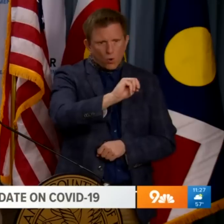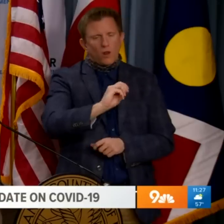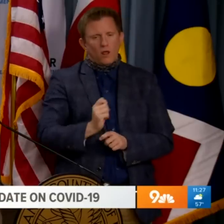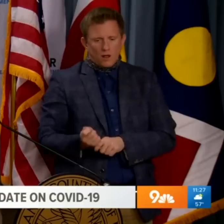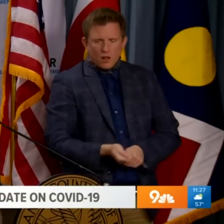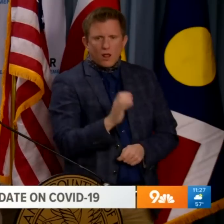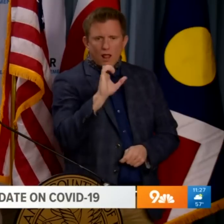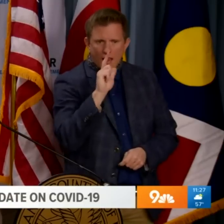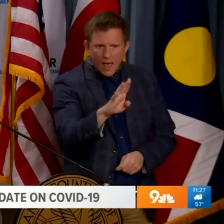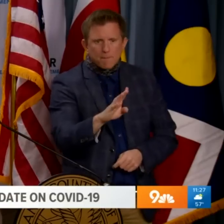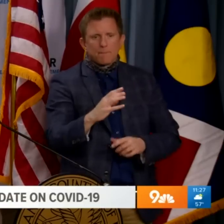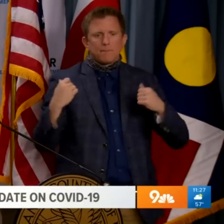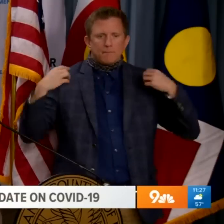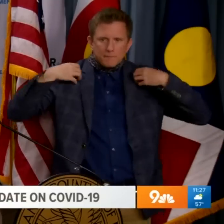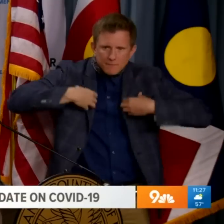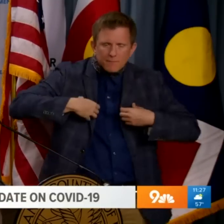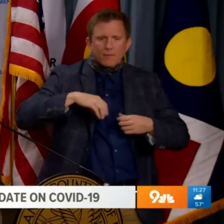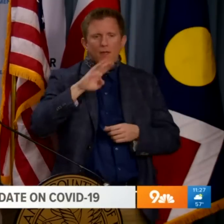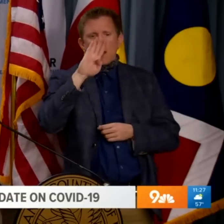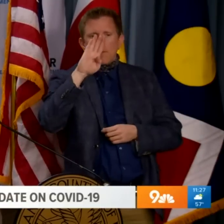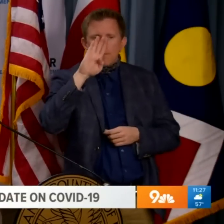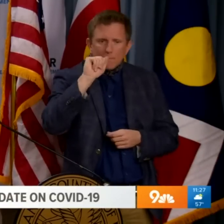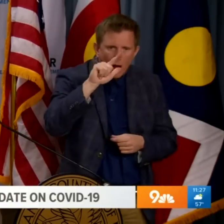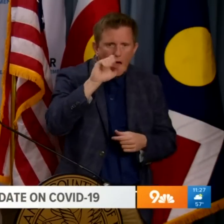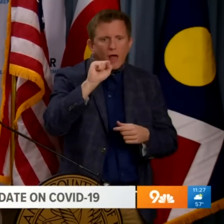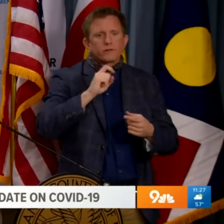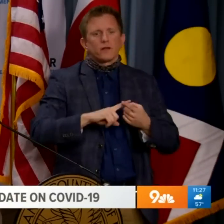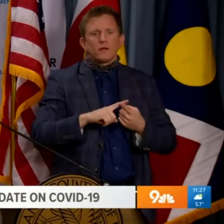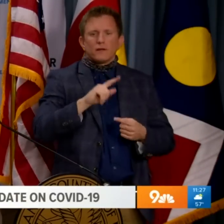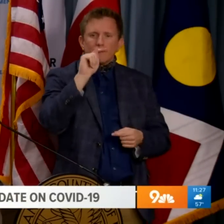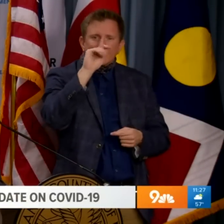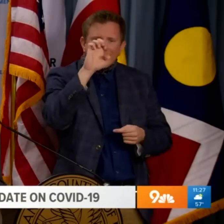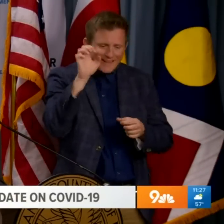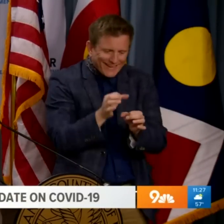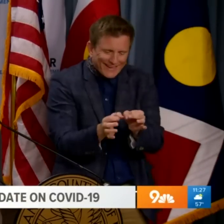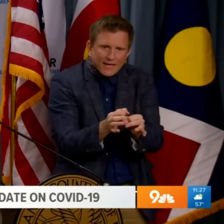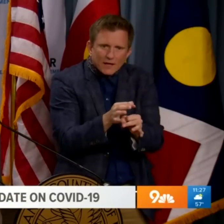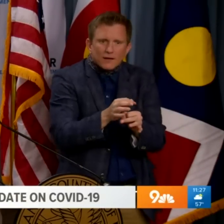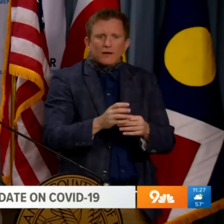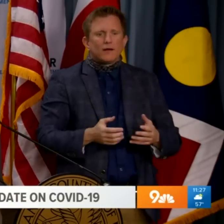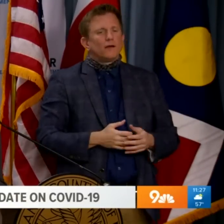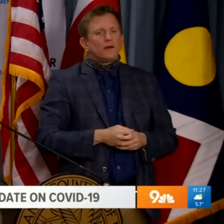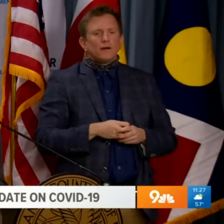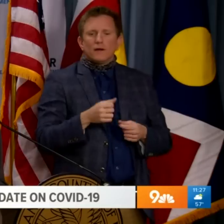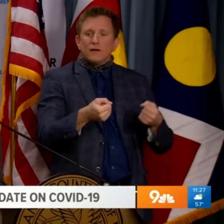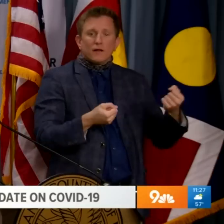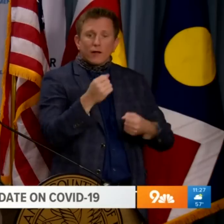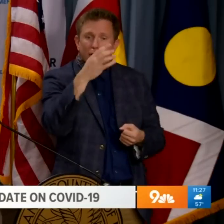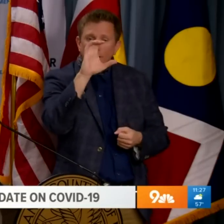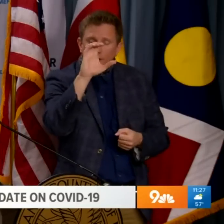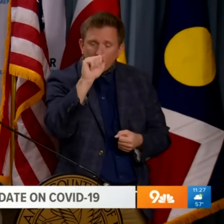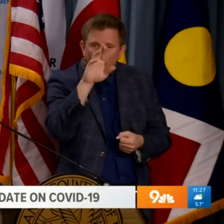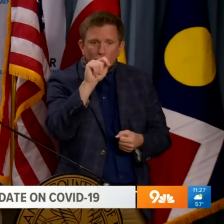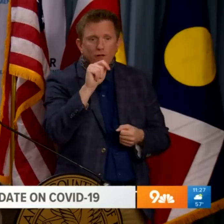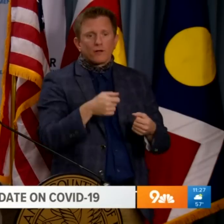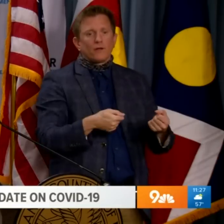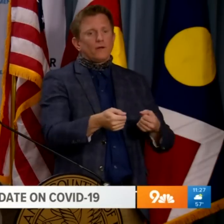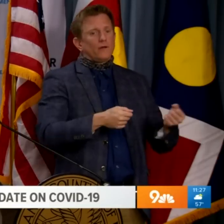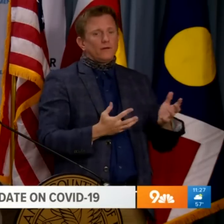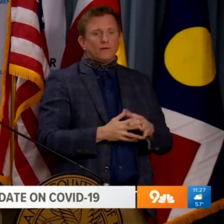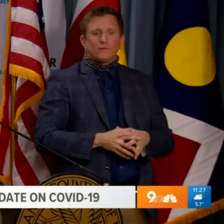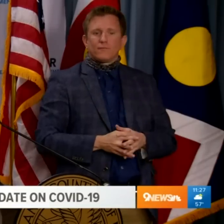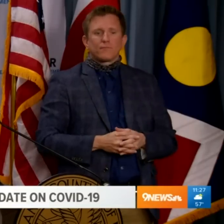limits. Golfers are not to touch anyone else's golf equipment, so no borrowing